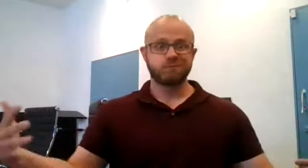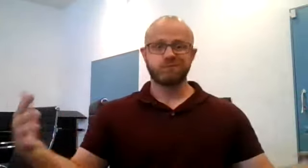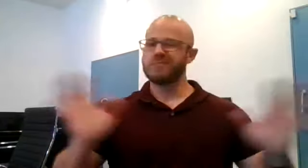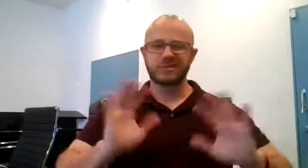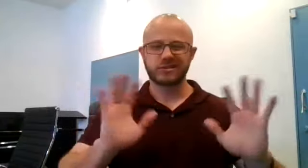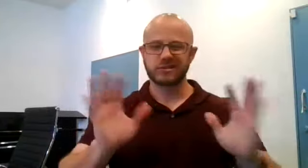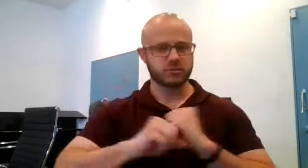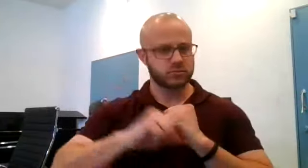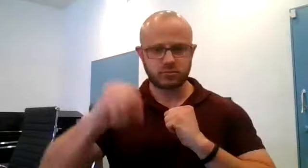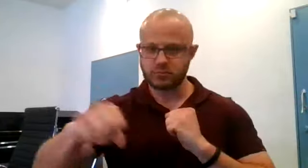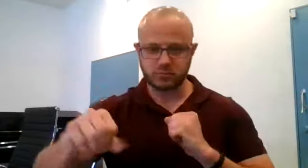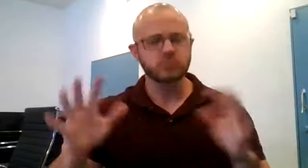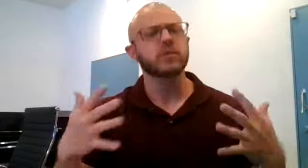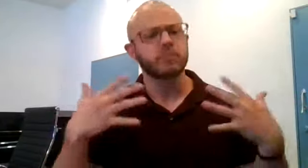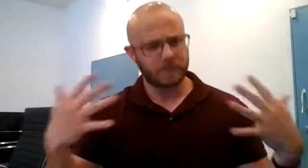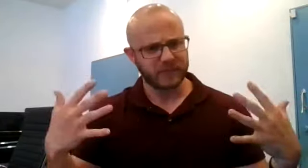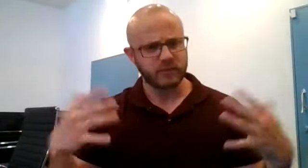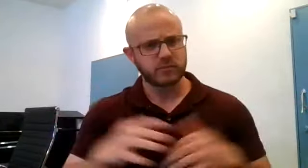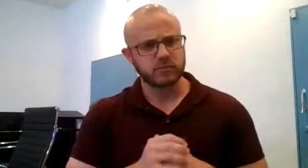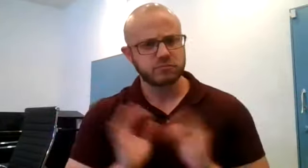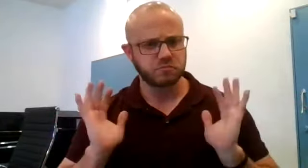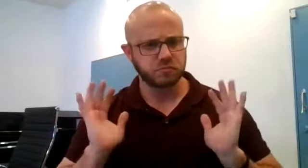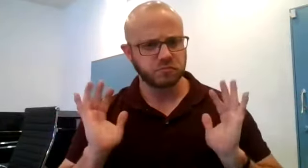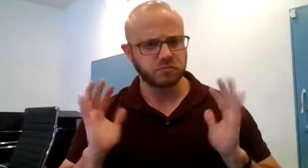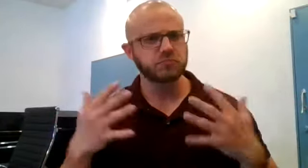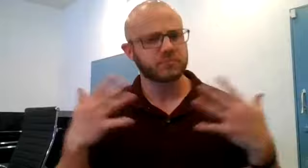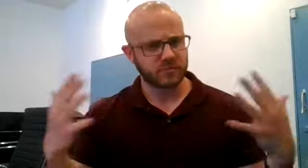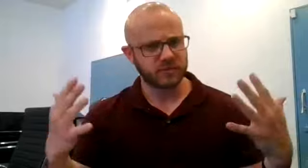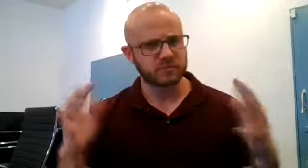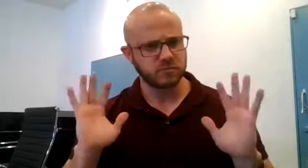Not this, that's different, but this is enough.